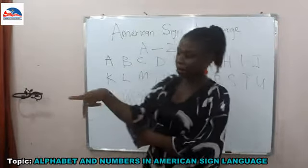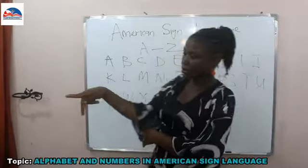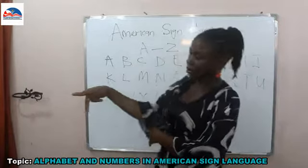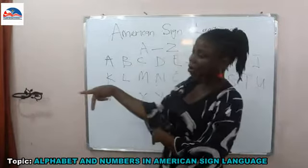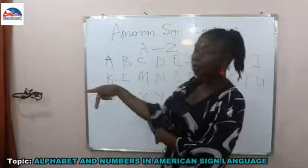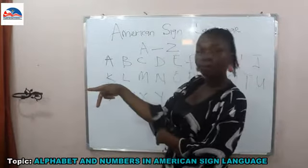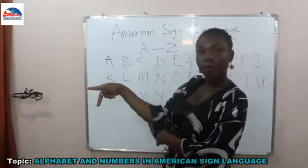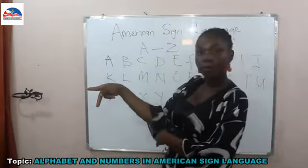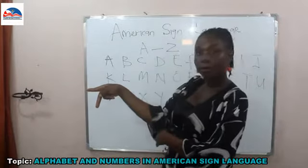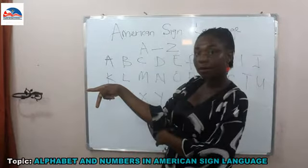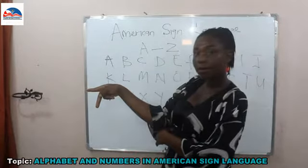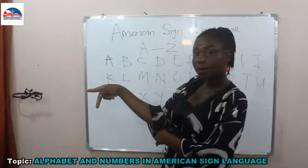P.